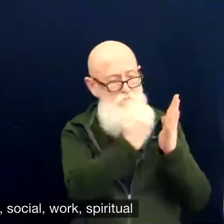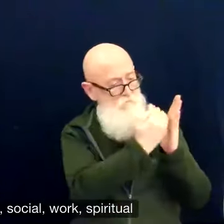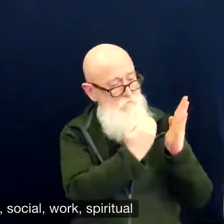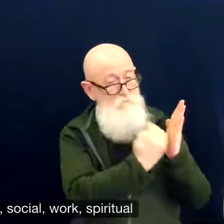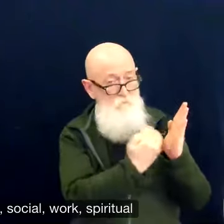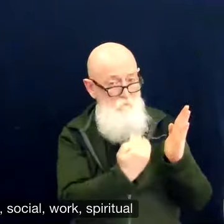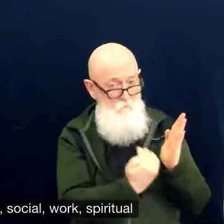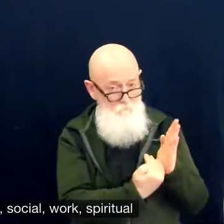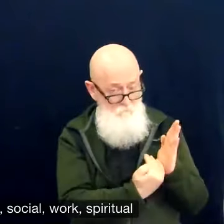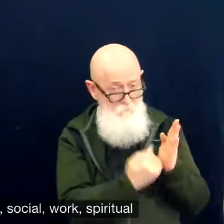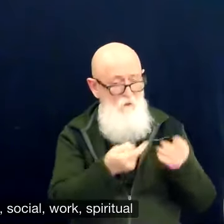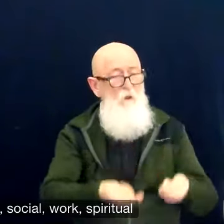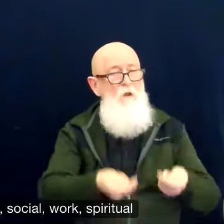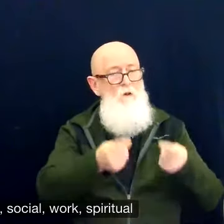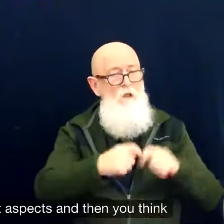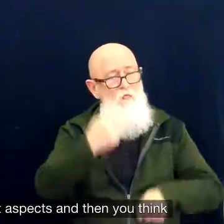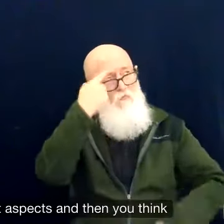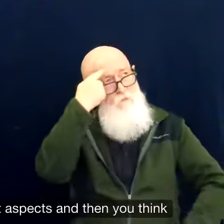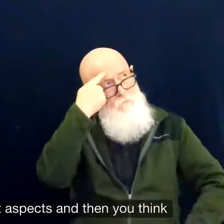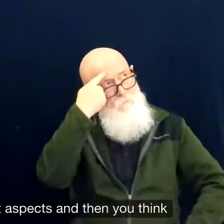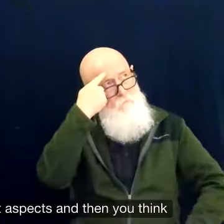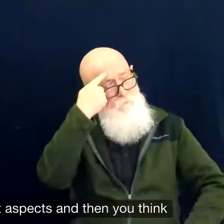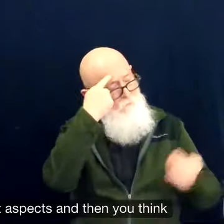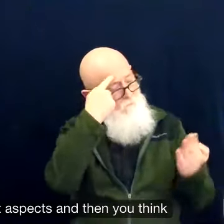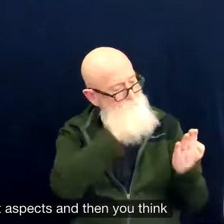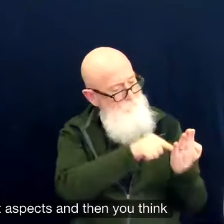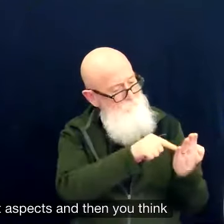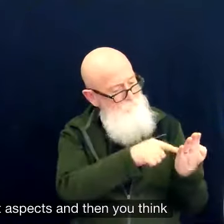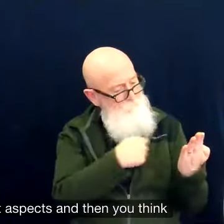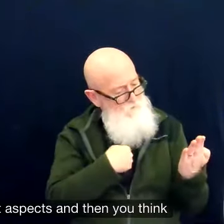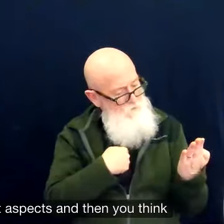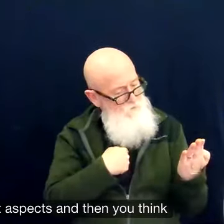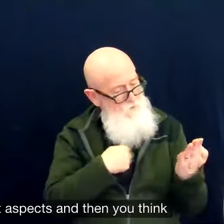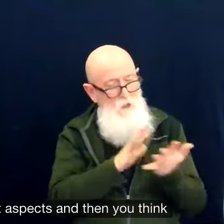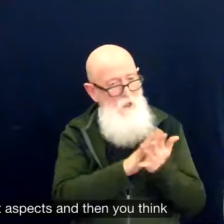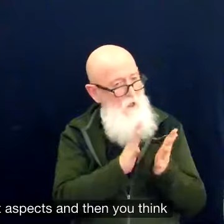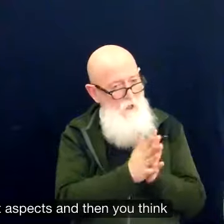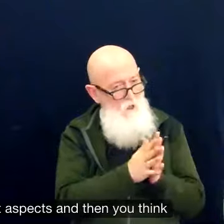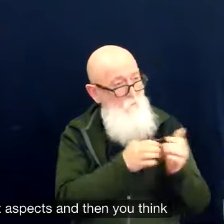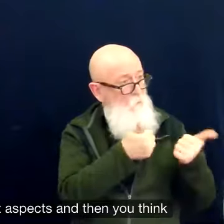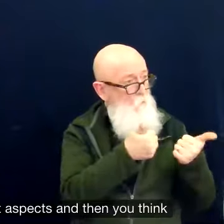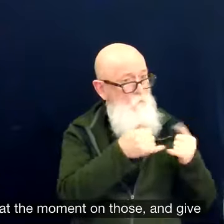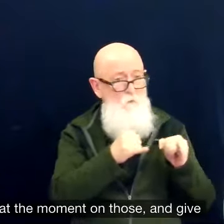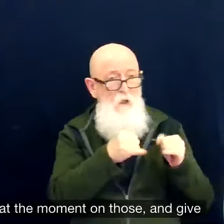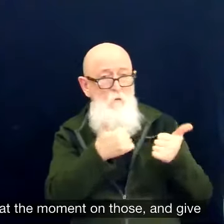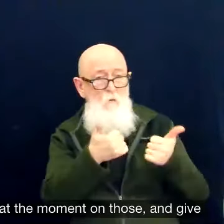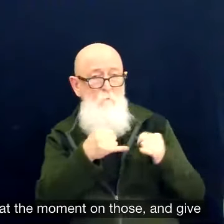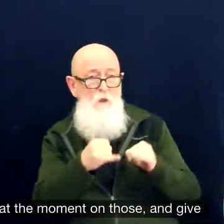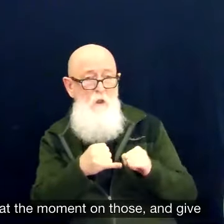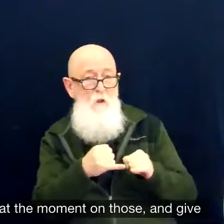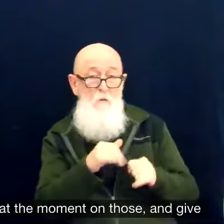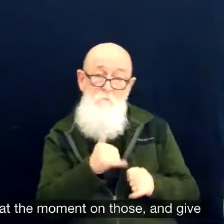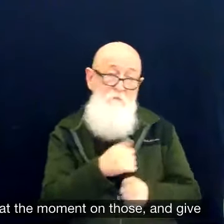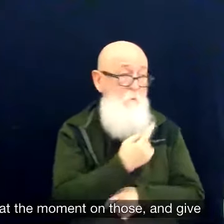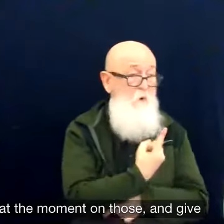think about how you're going at the moment on those and give yourself a score out of 10. It's up to you